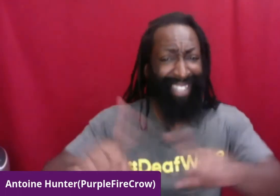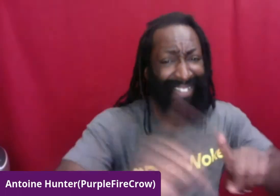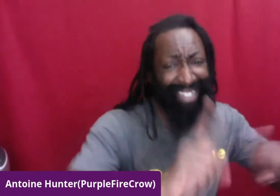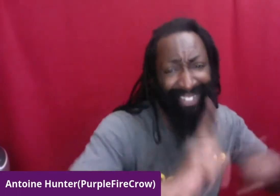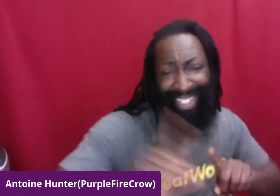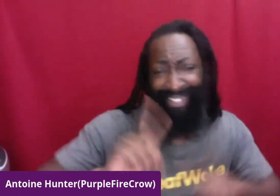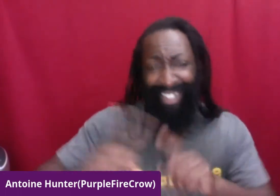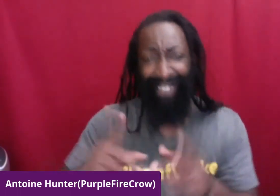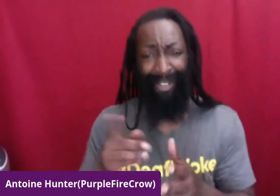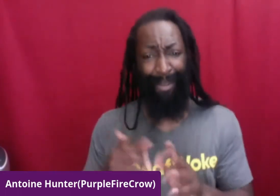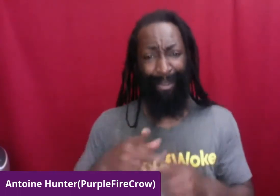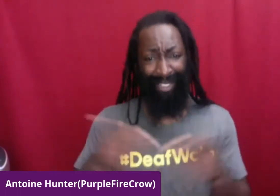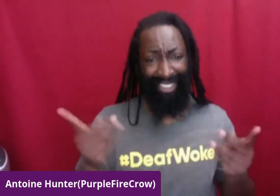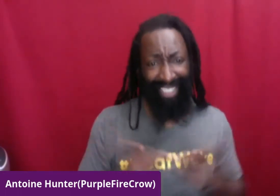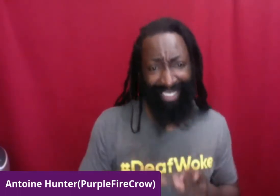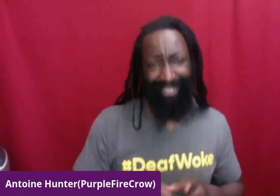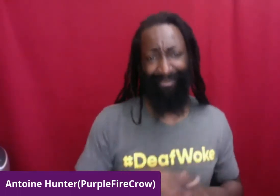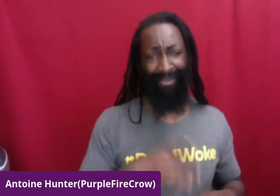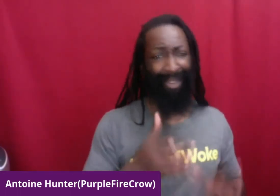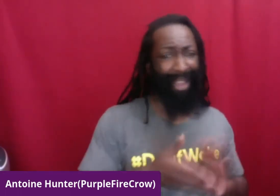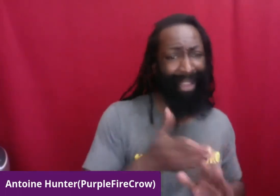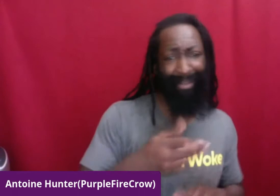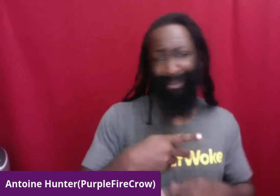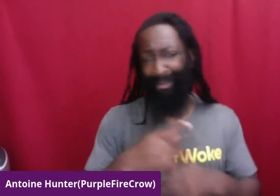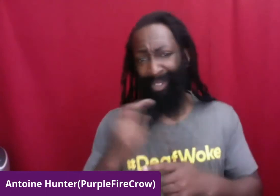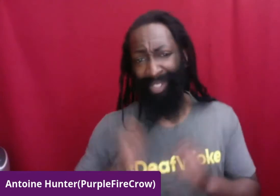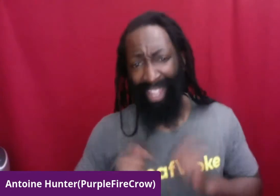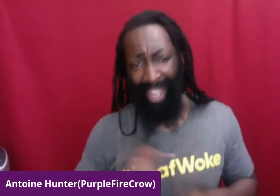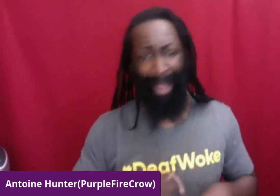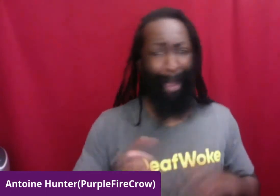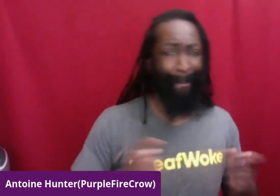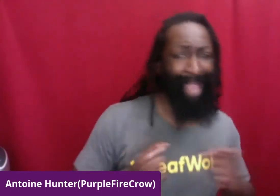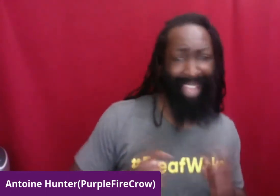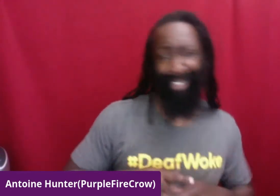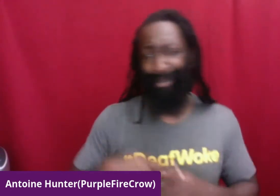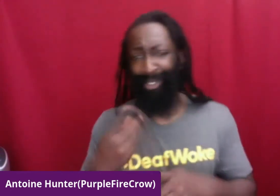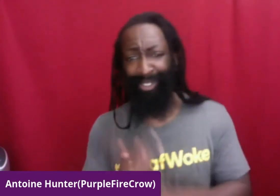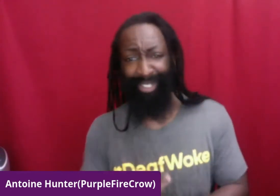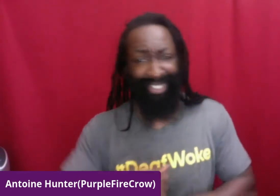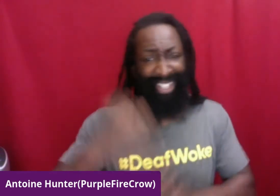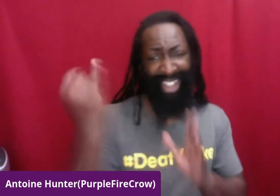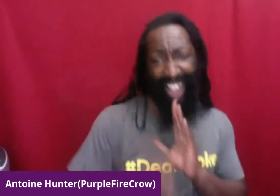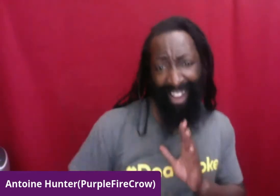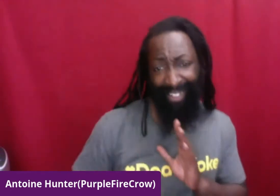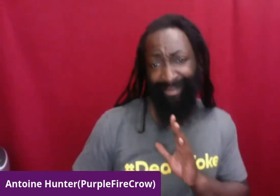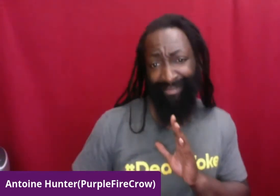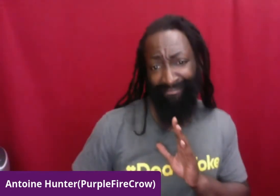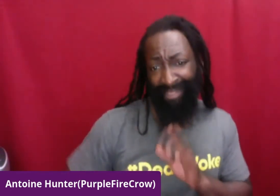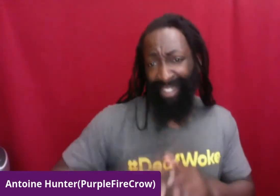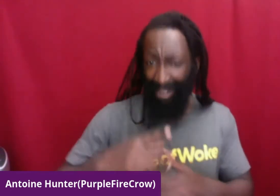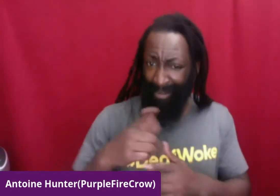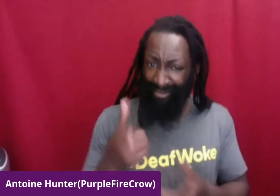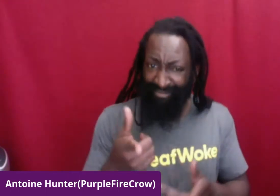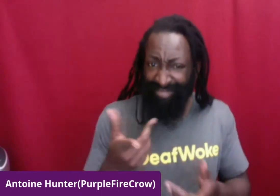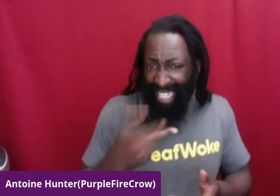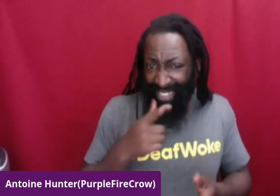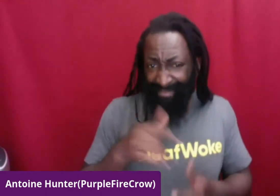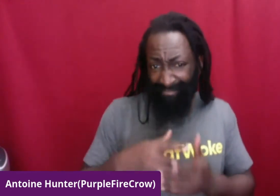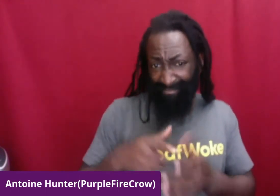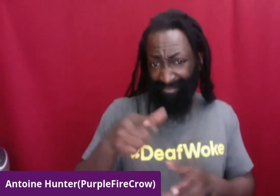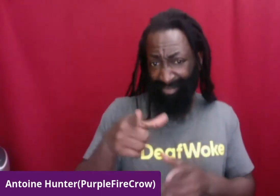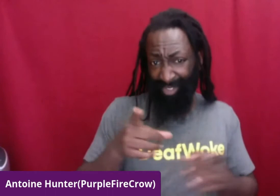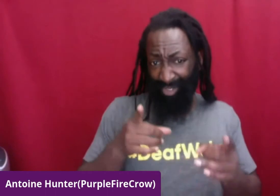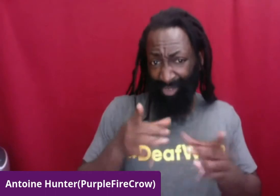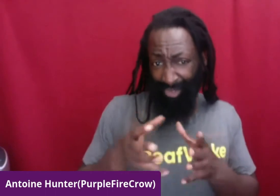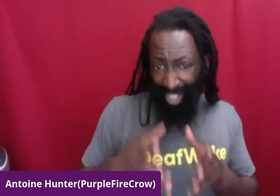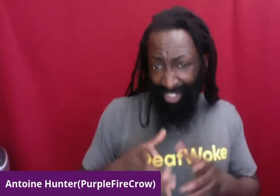She has 17 years experience at Howard University, engaging in different positions in theater and art